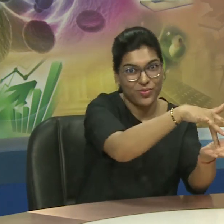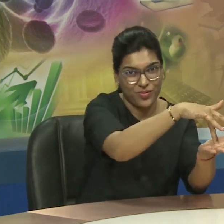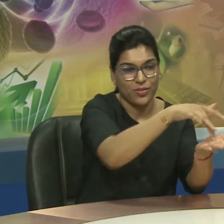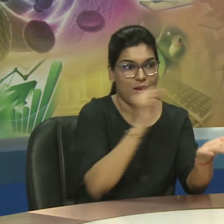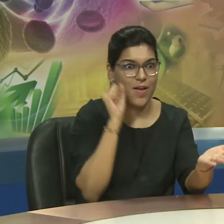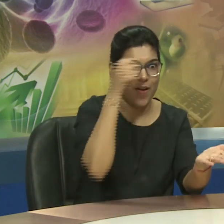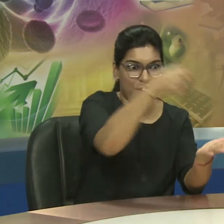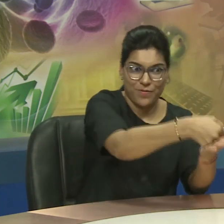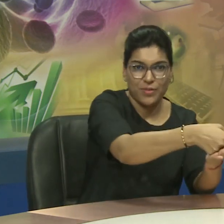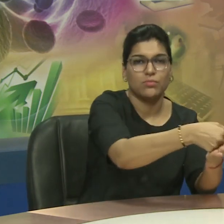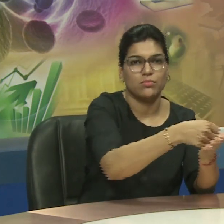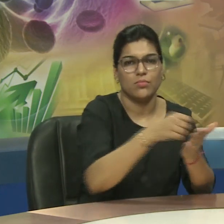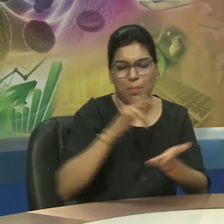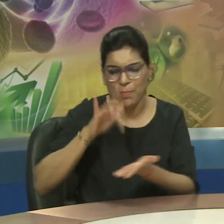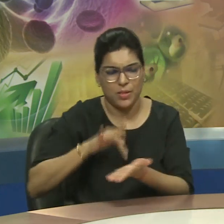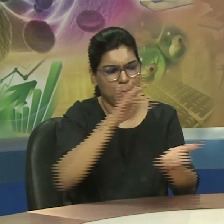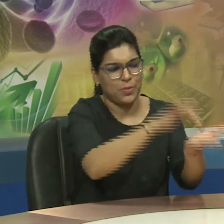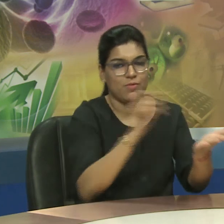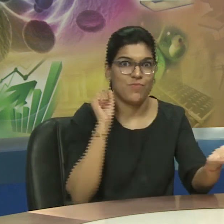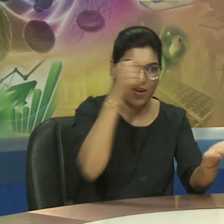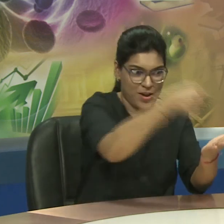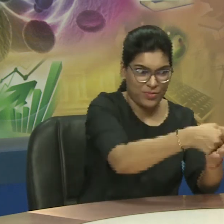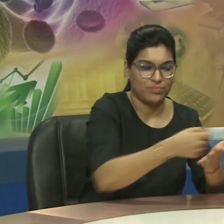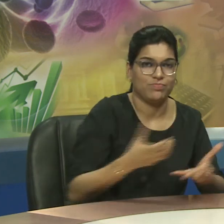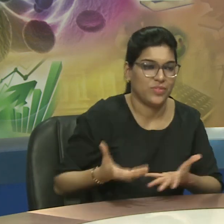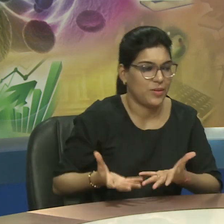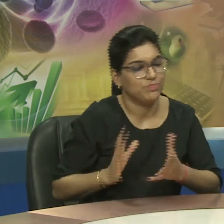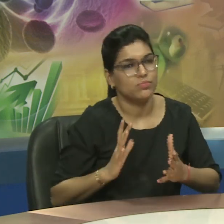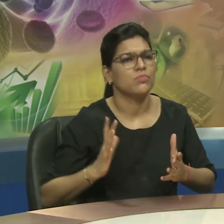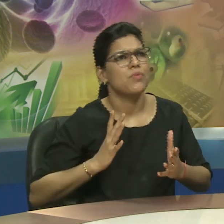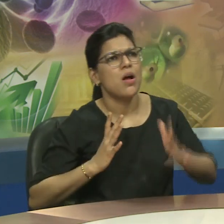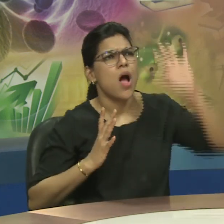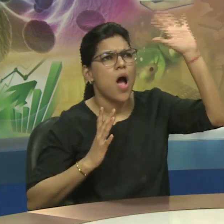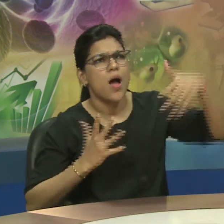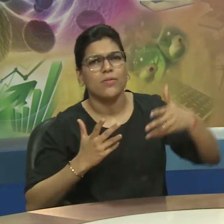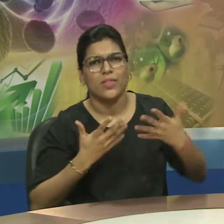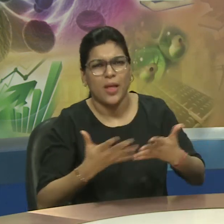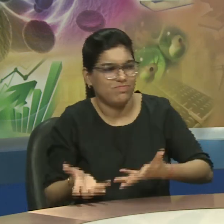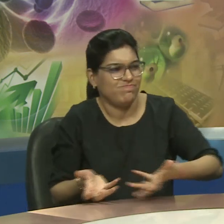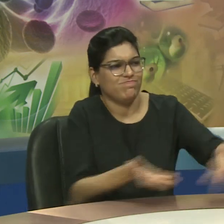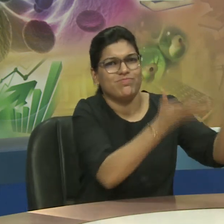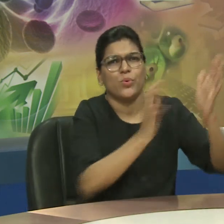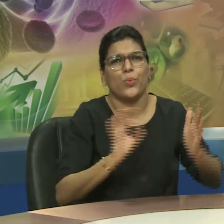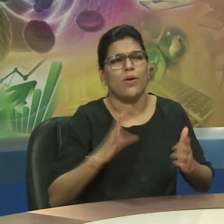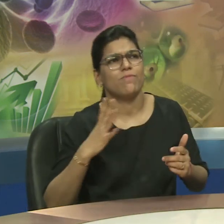accident. The ship reaches the port safely and there was a delay in unloading the oranges from the